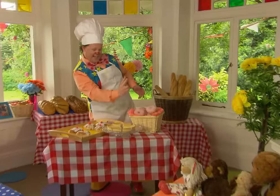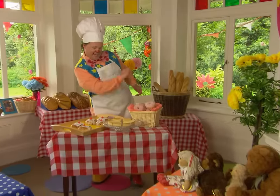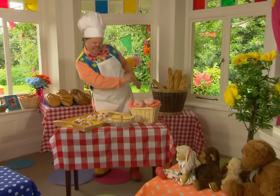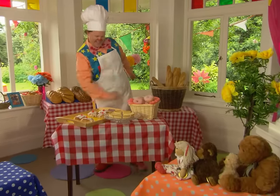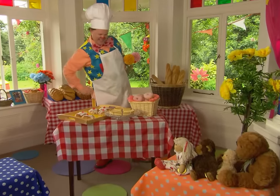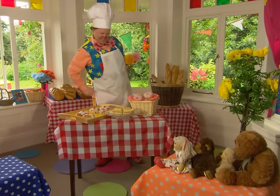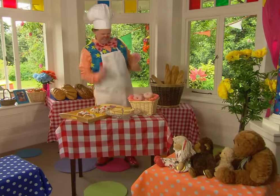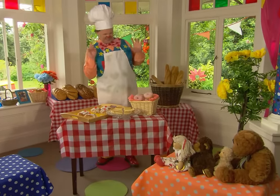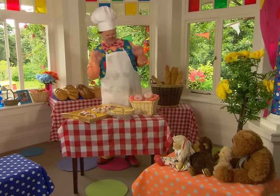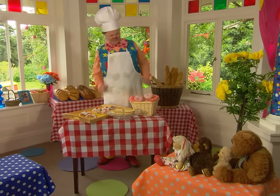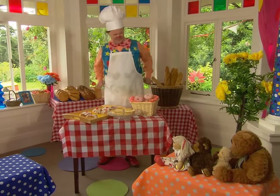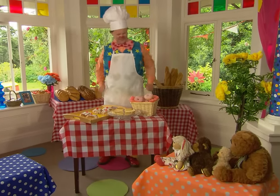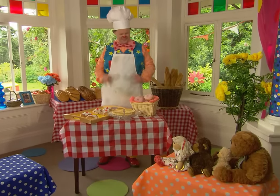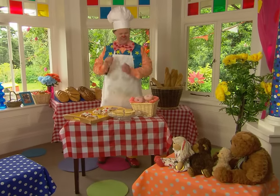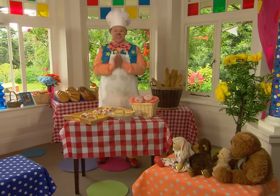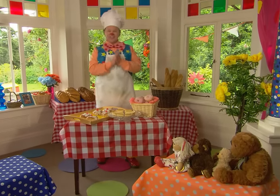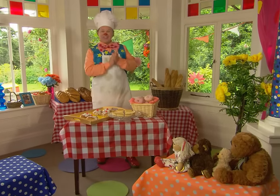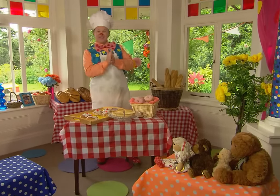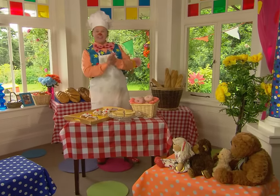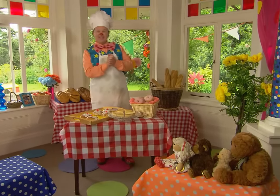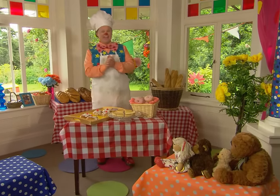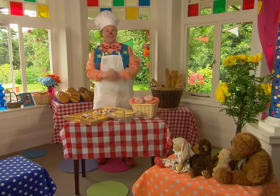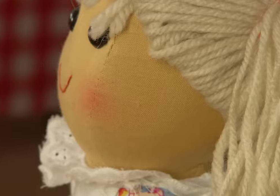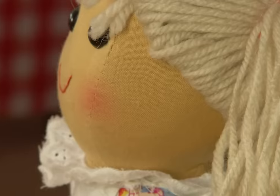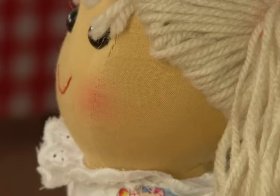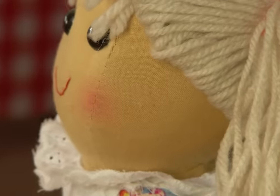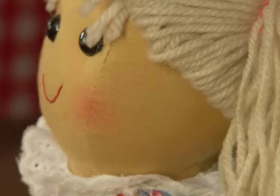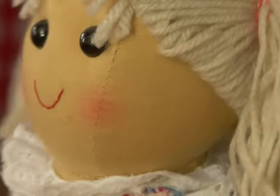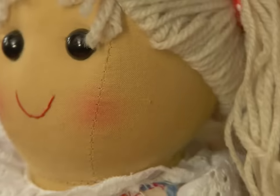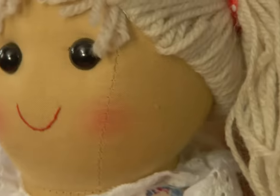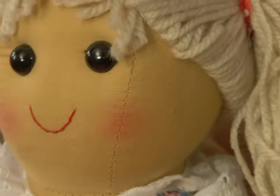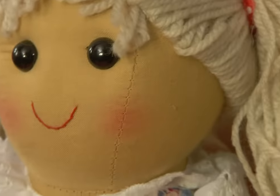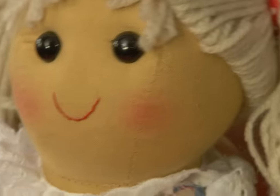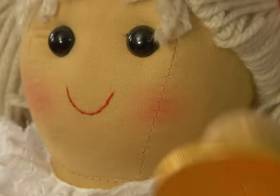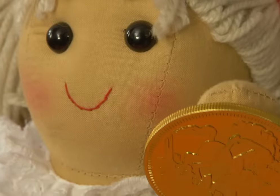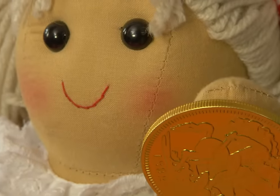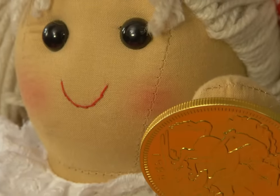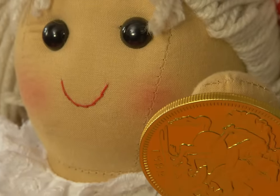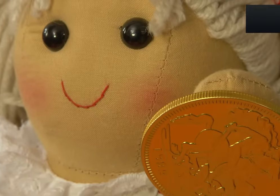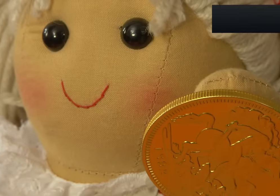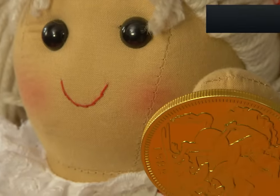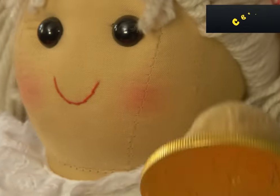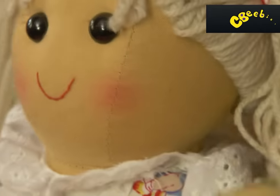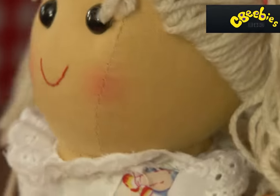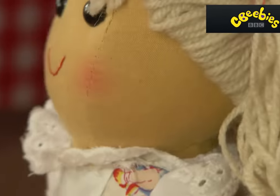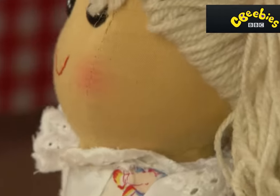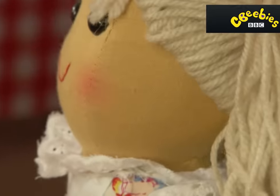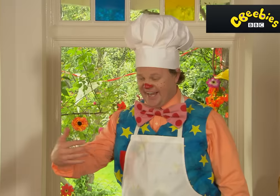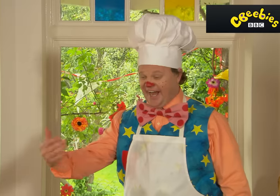Look! So who's first, Mr. Tumble? Dolly! Da da da da da da!